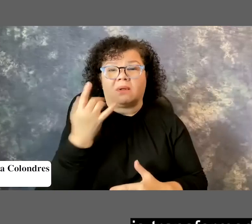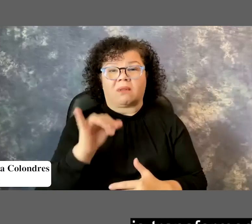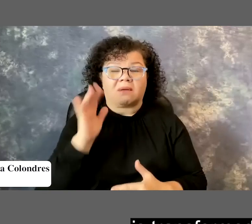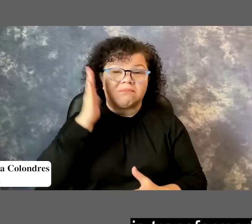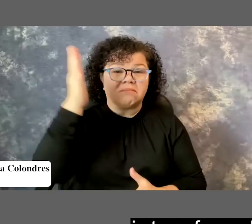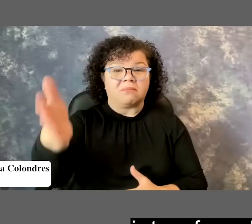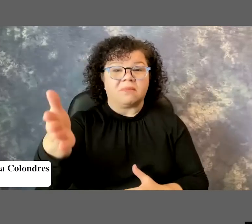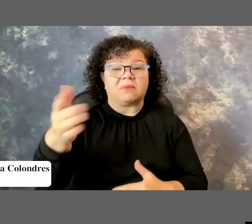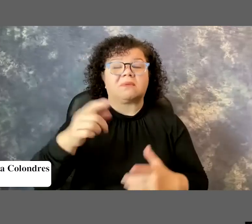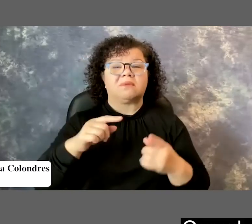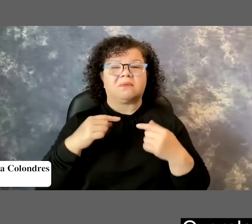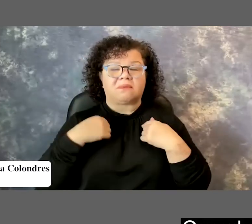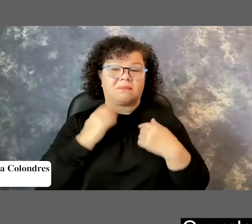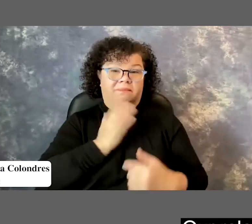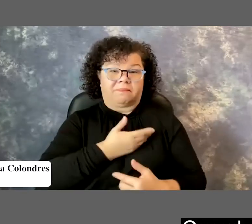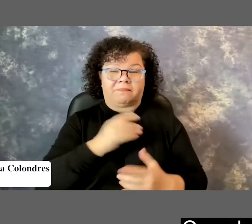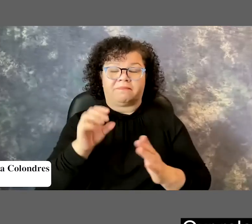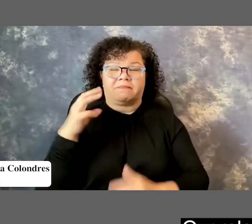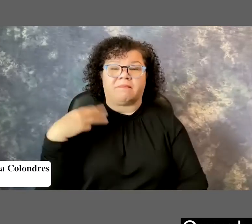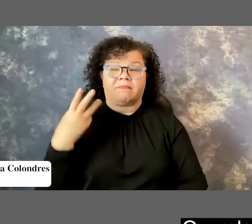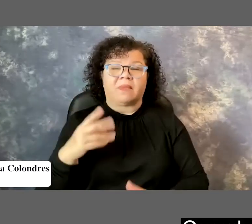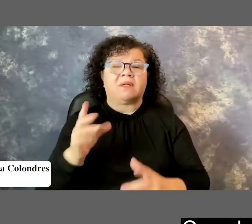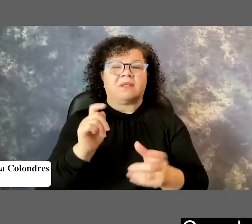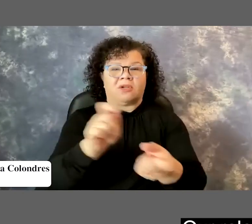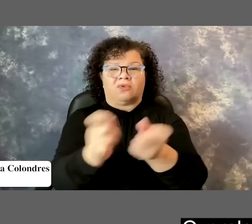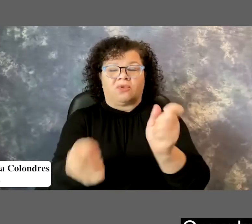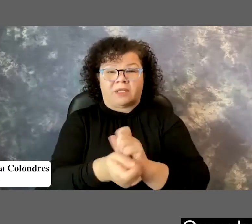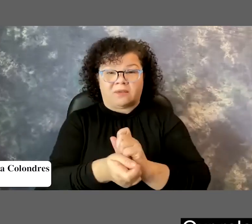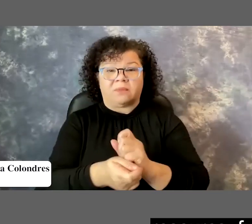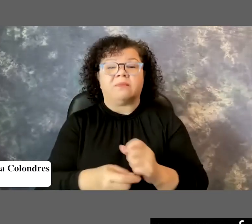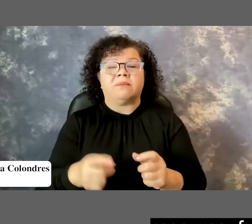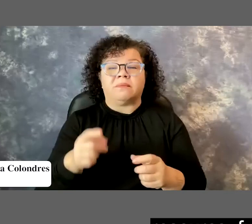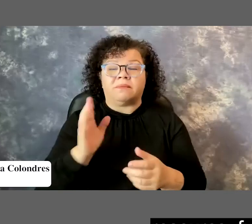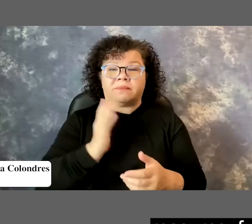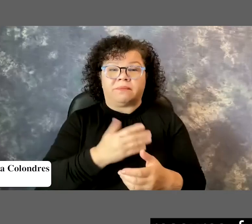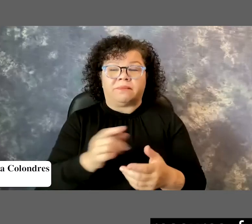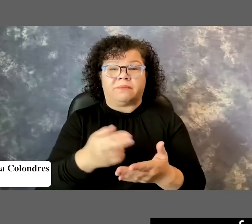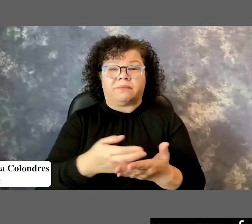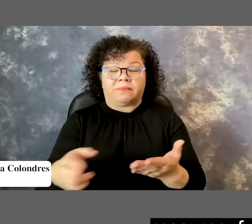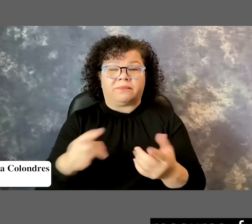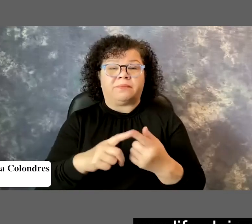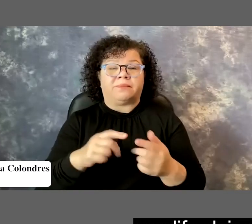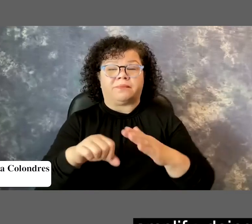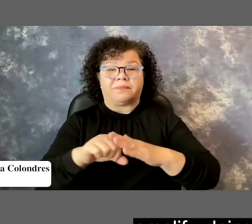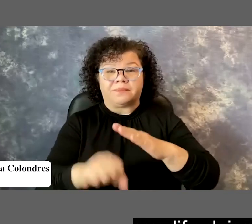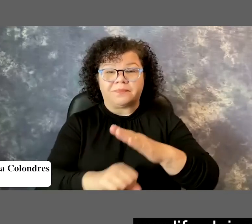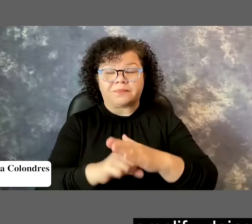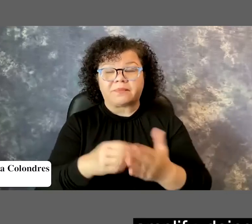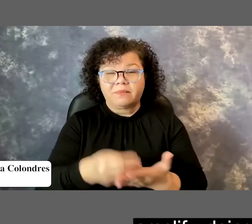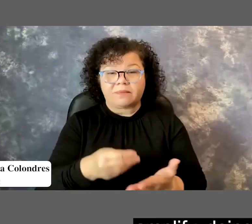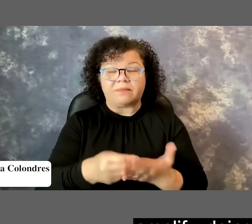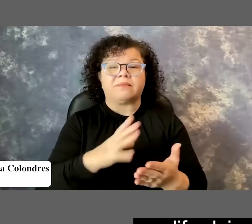by true community power. Our role at Inatai is to resource, fund, leverage, and